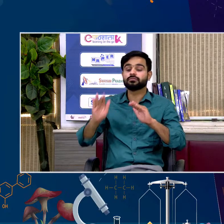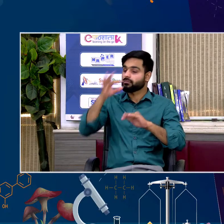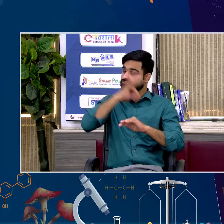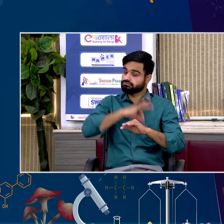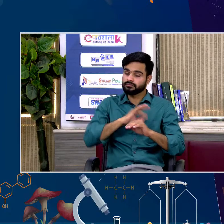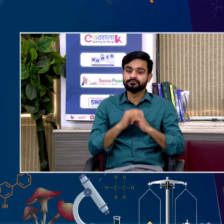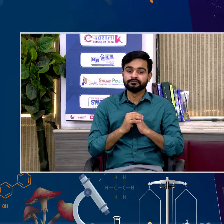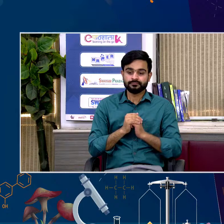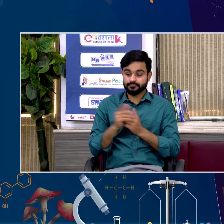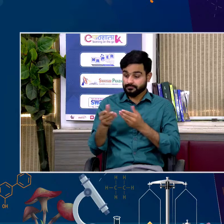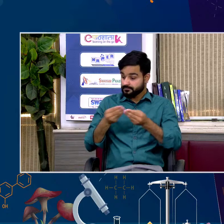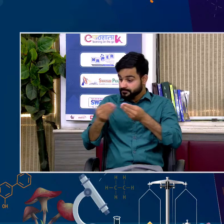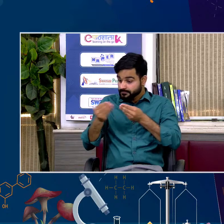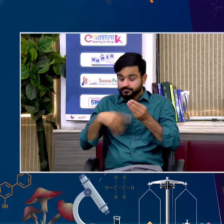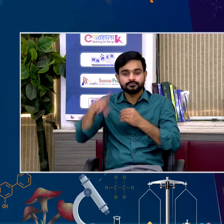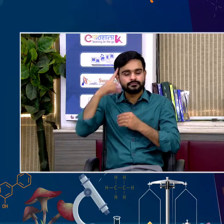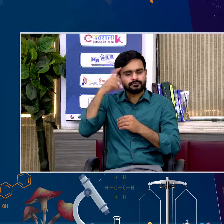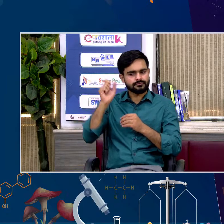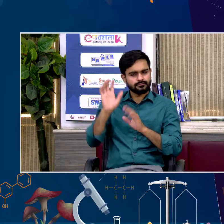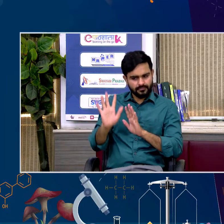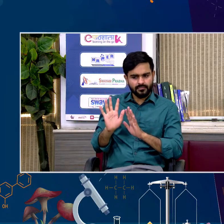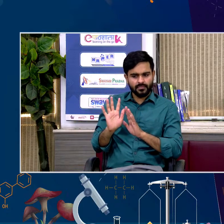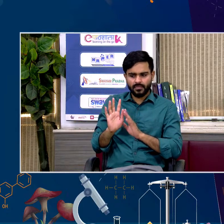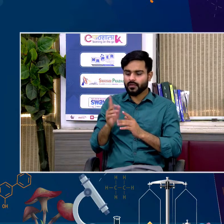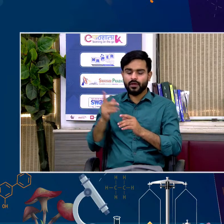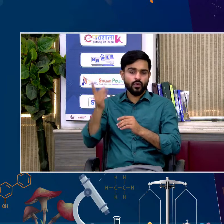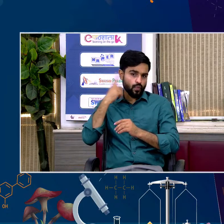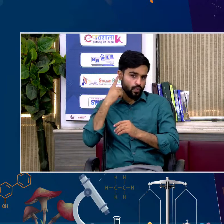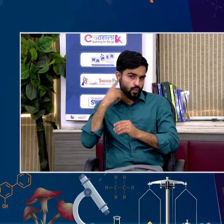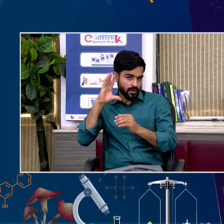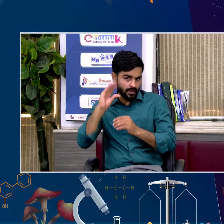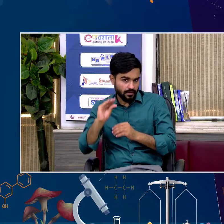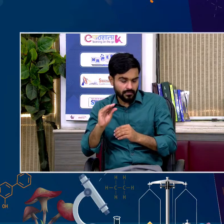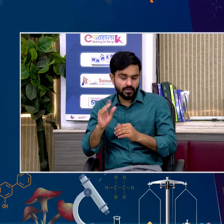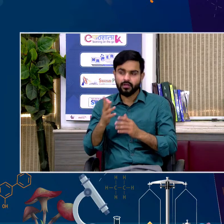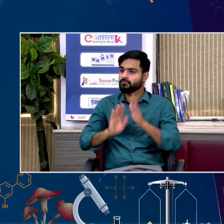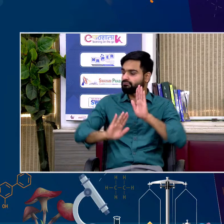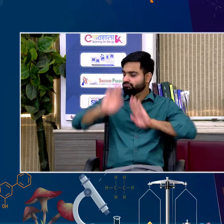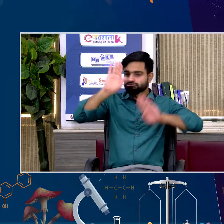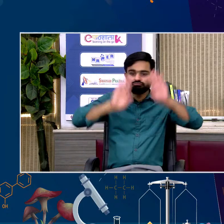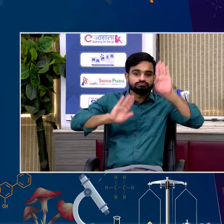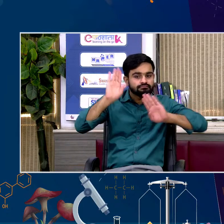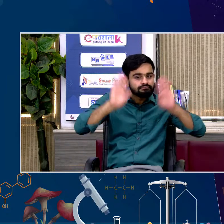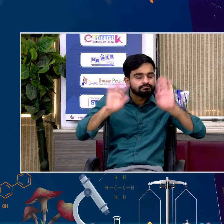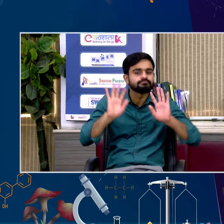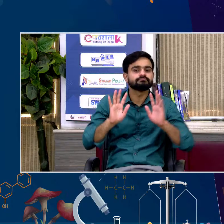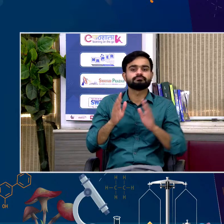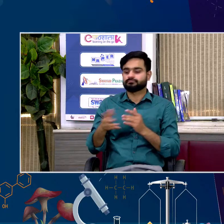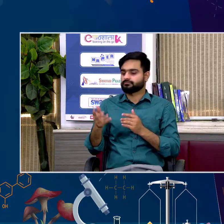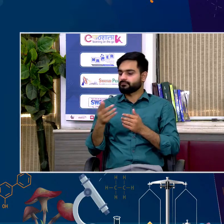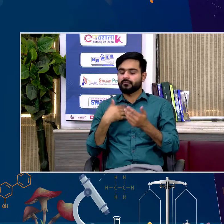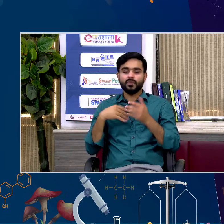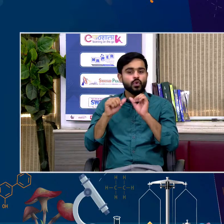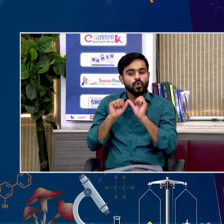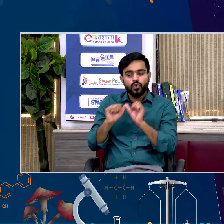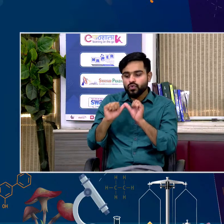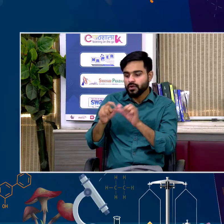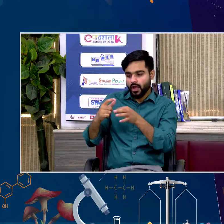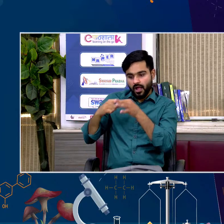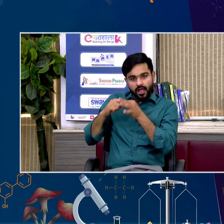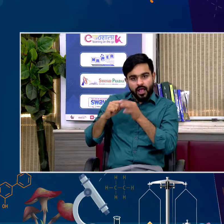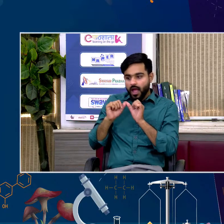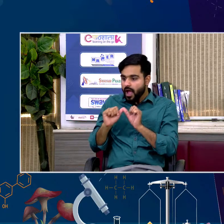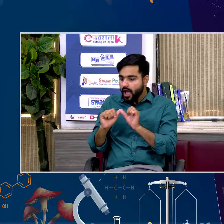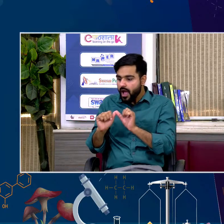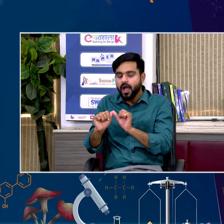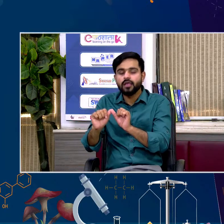benefit if they are given reminders that they got to keep their voices low, they got to raise their hands when they are answering a question. So put